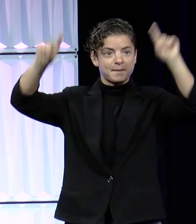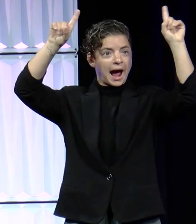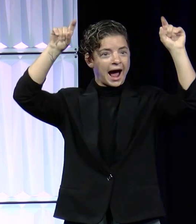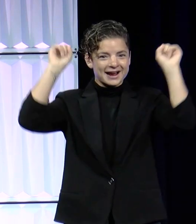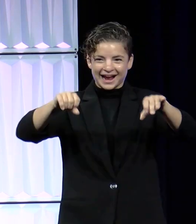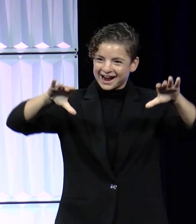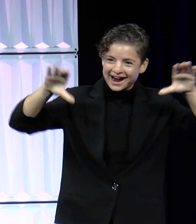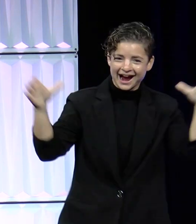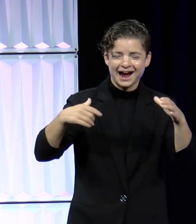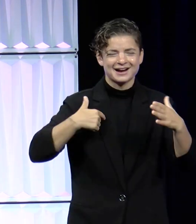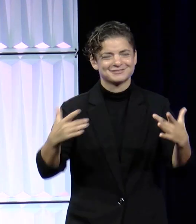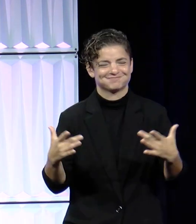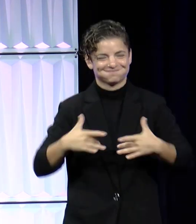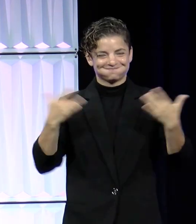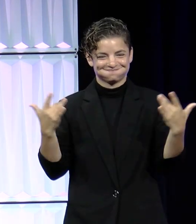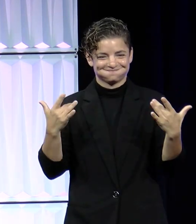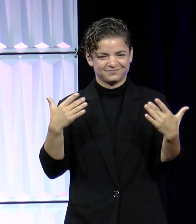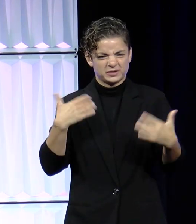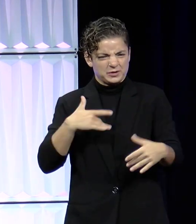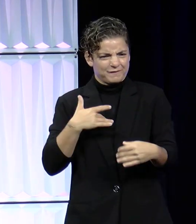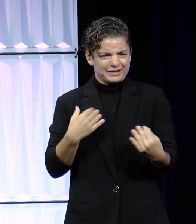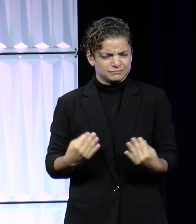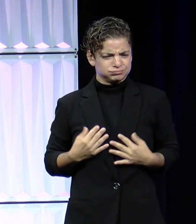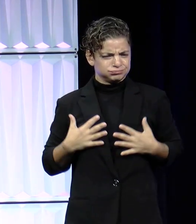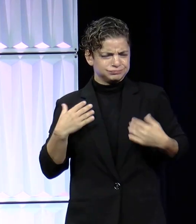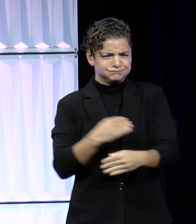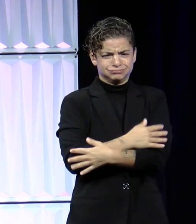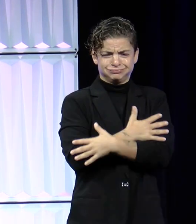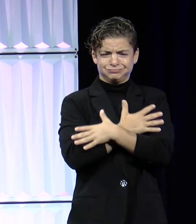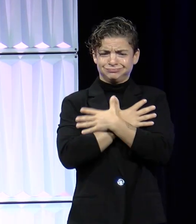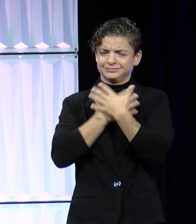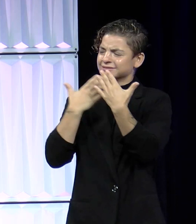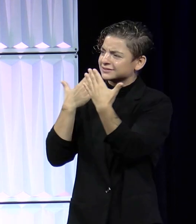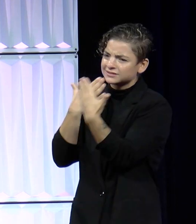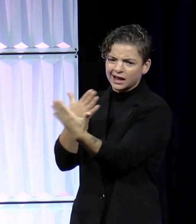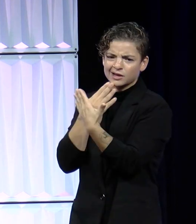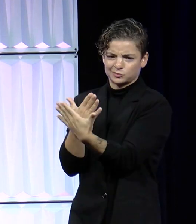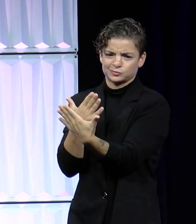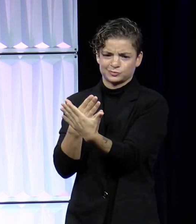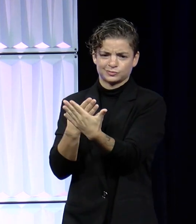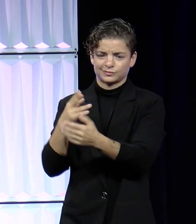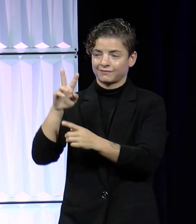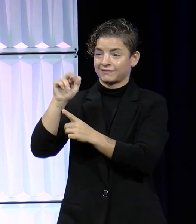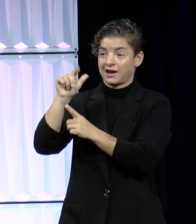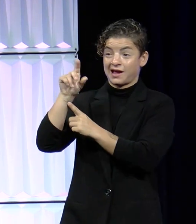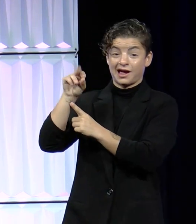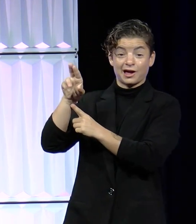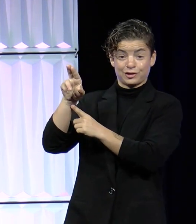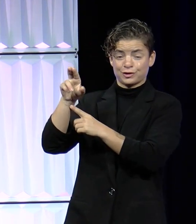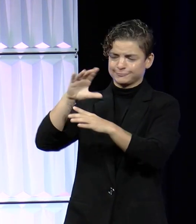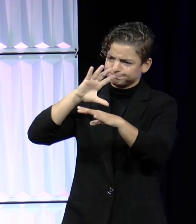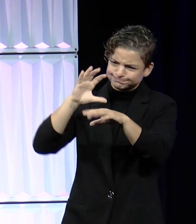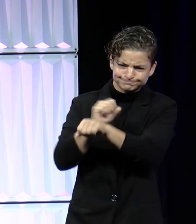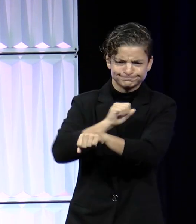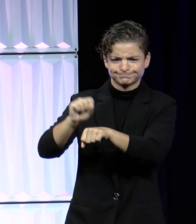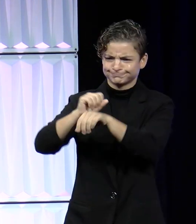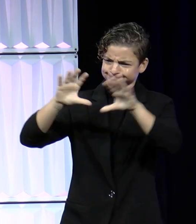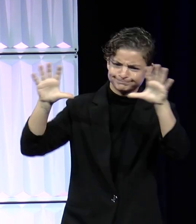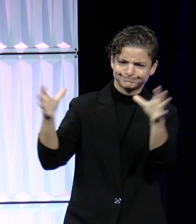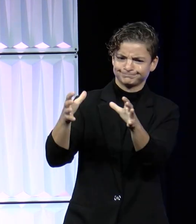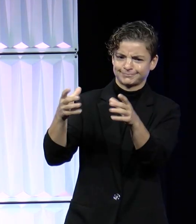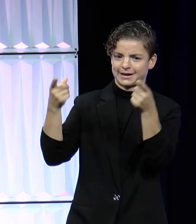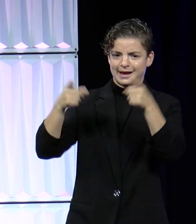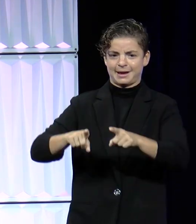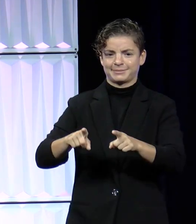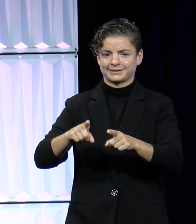much power in that. And, thank you to Valor for bringing us all together and for focusing on